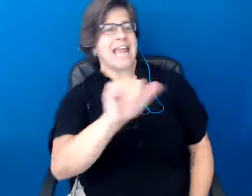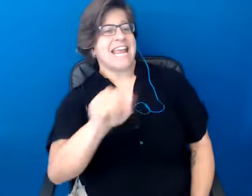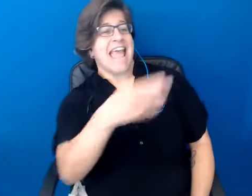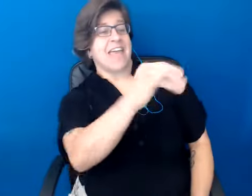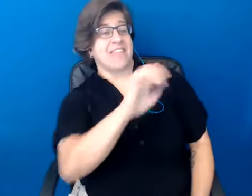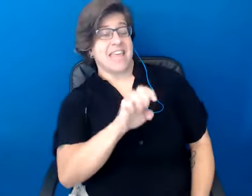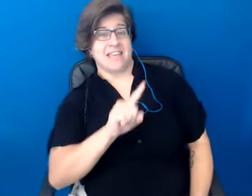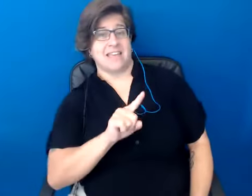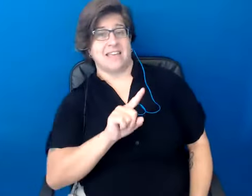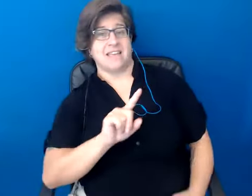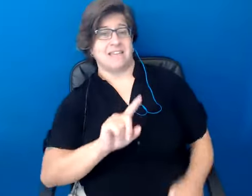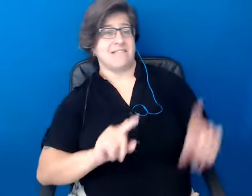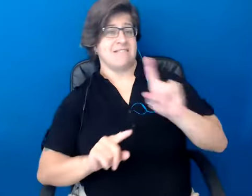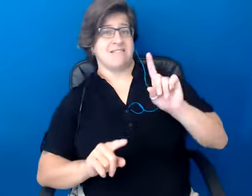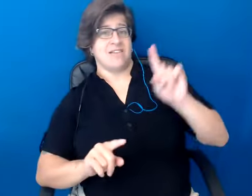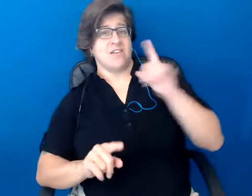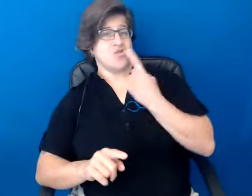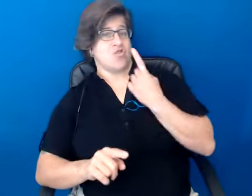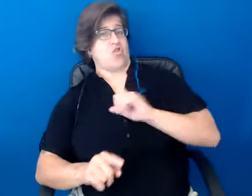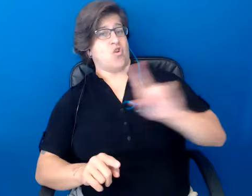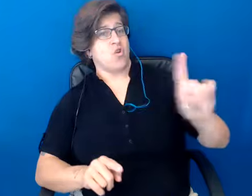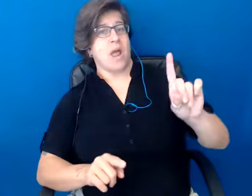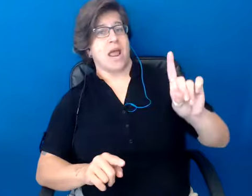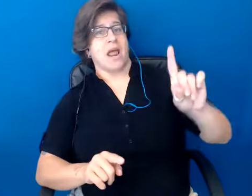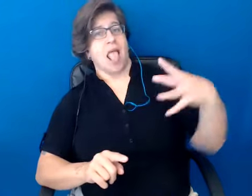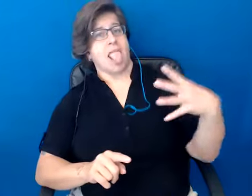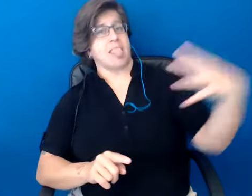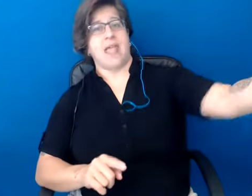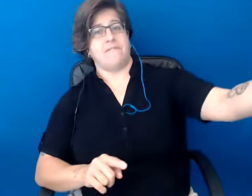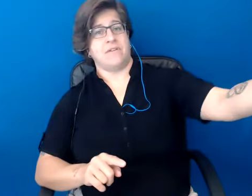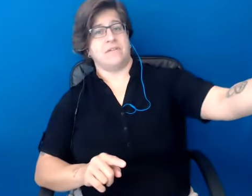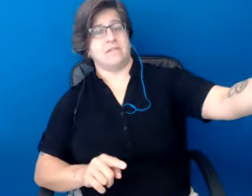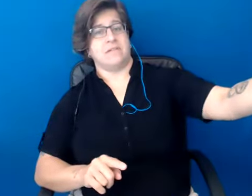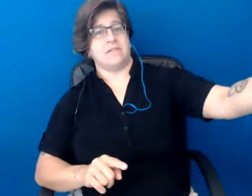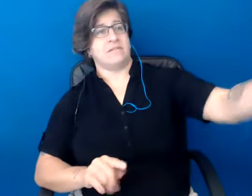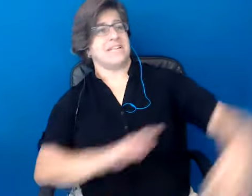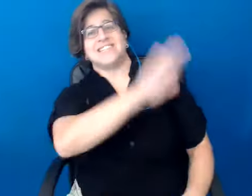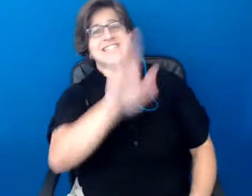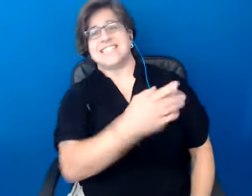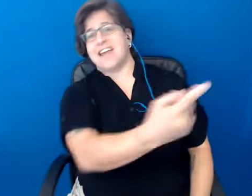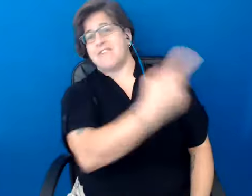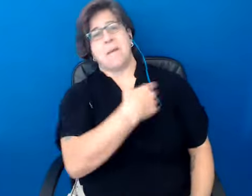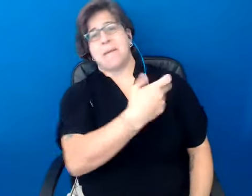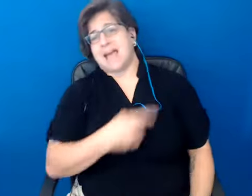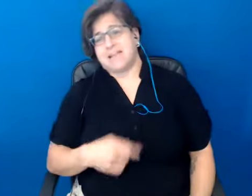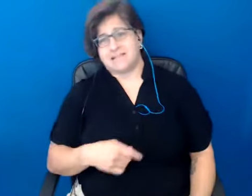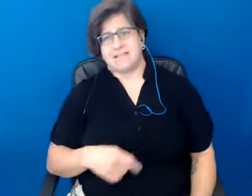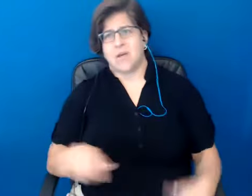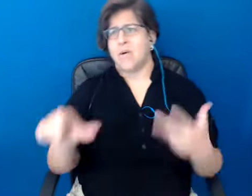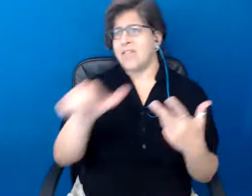sponsee, turned, walked away, walked out the door of that meeting, and as I said, has not